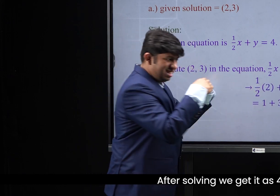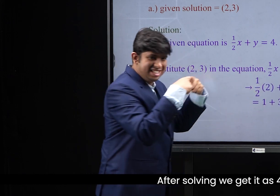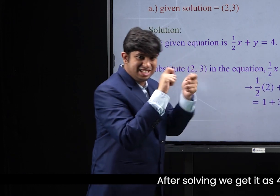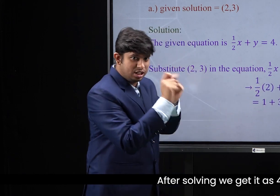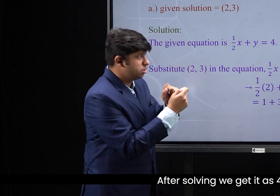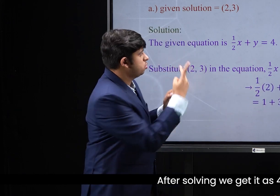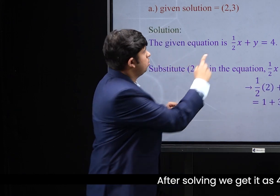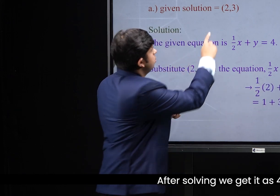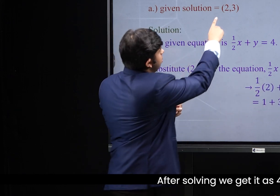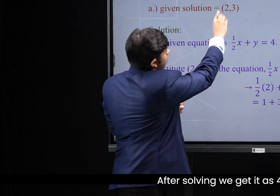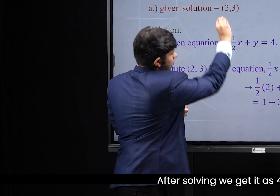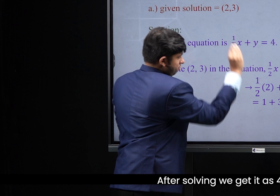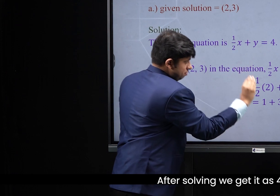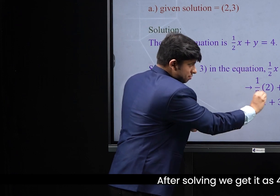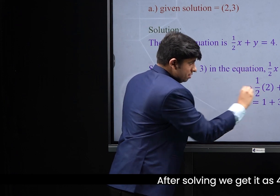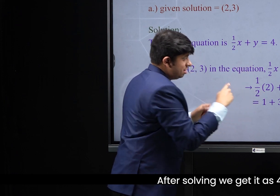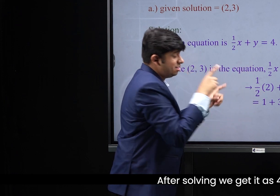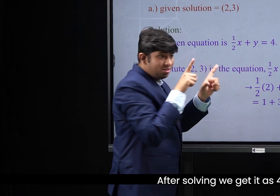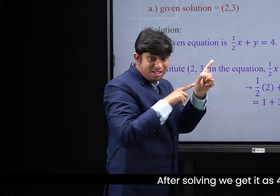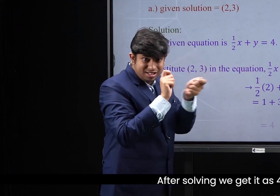After solving, we get it as 4.